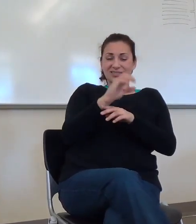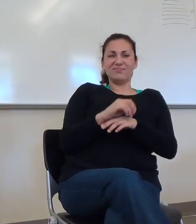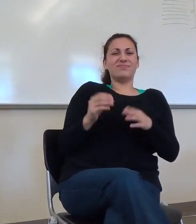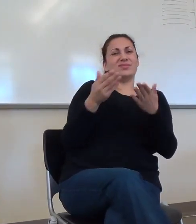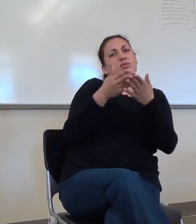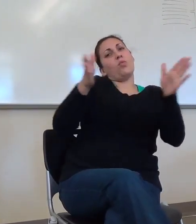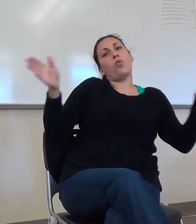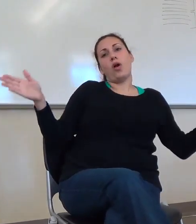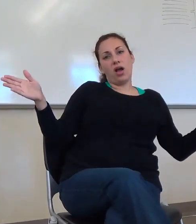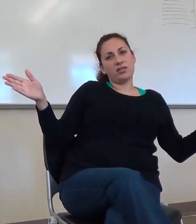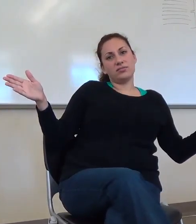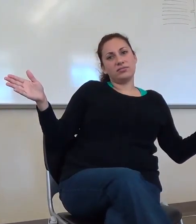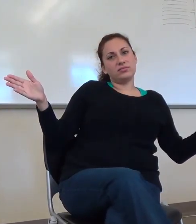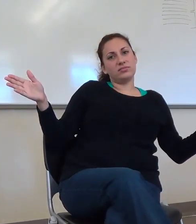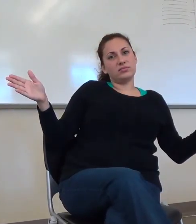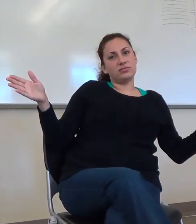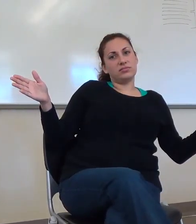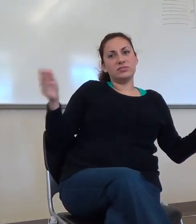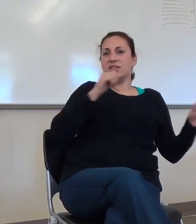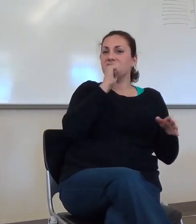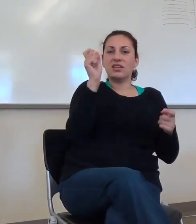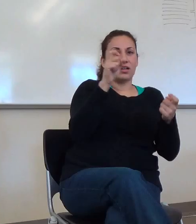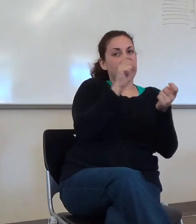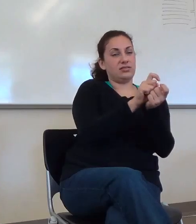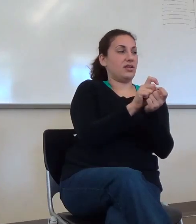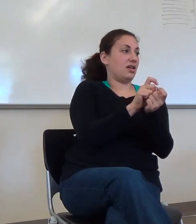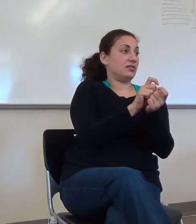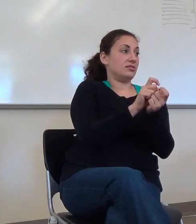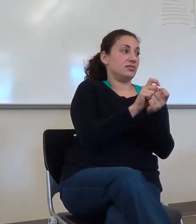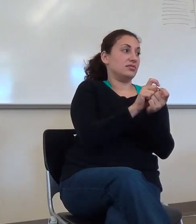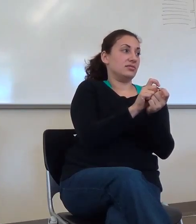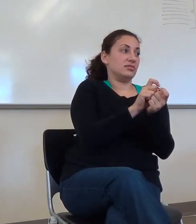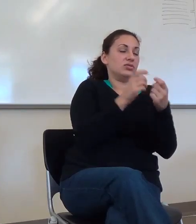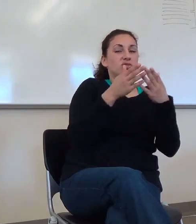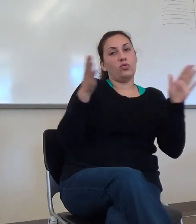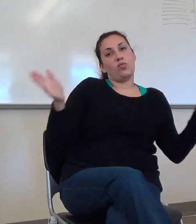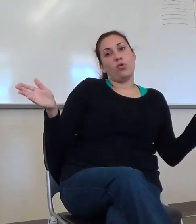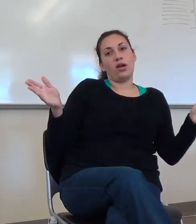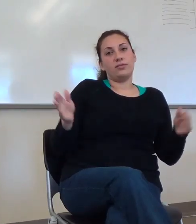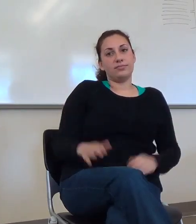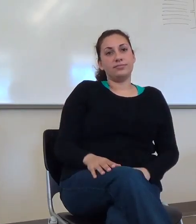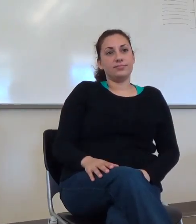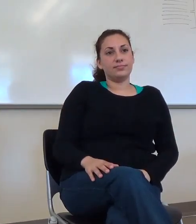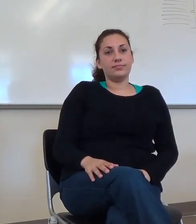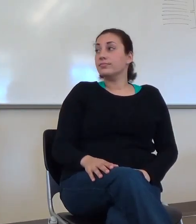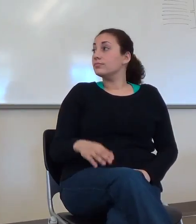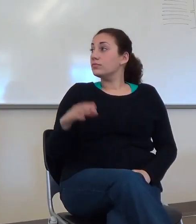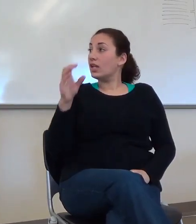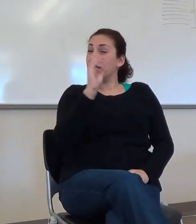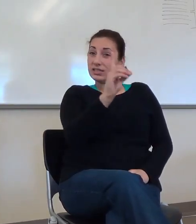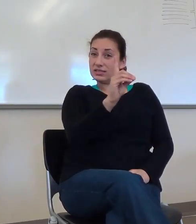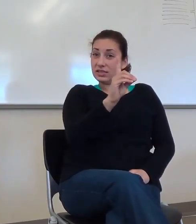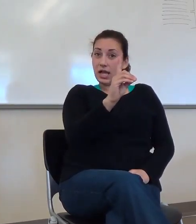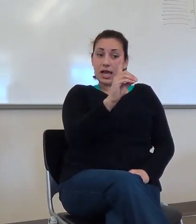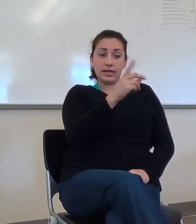with that topic that it doesn't go into, right? And what about the stereotypes? Do you see this